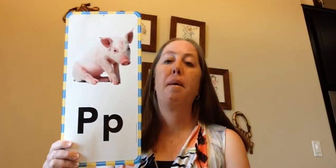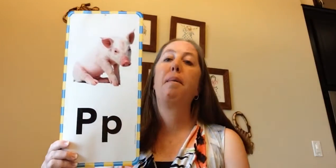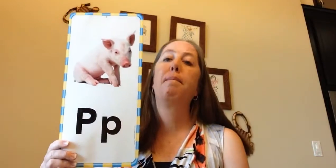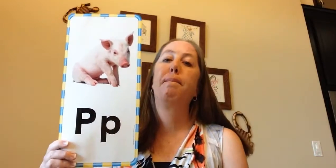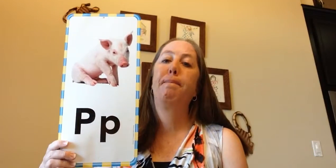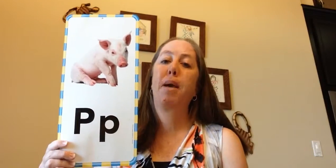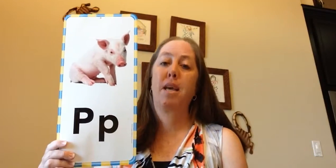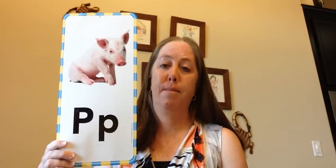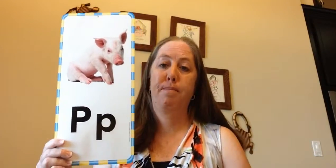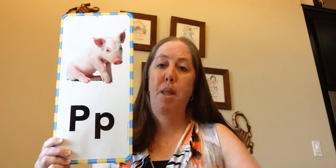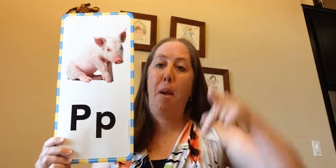P.